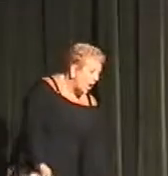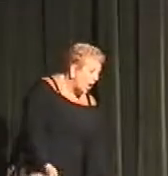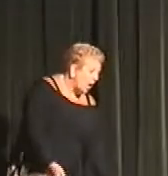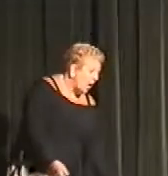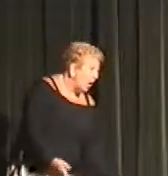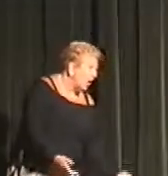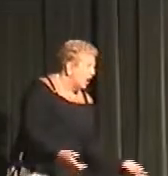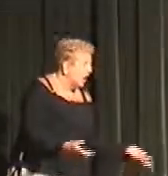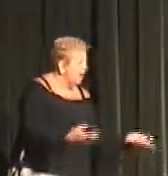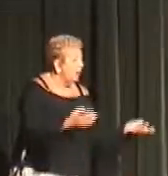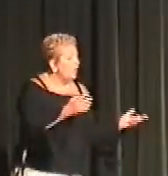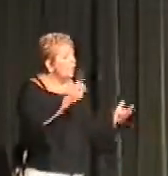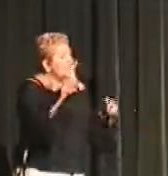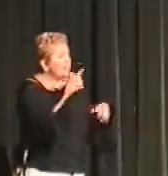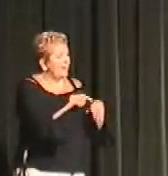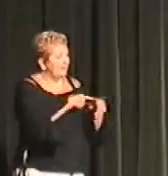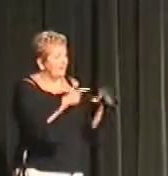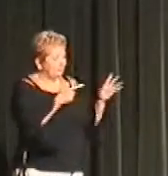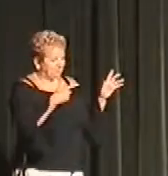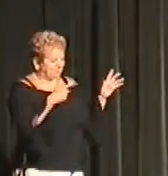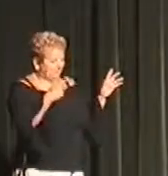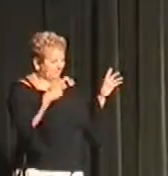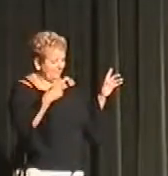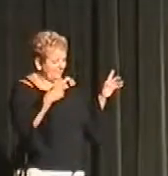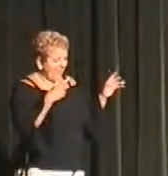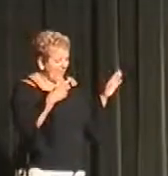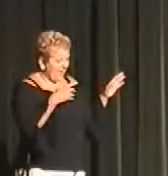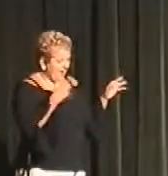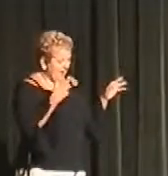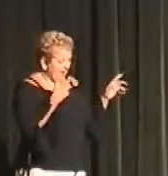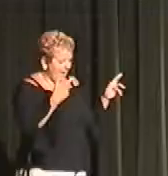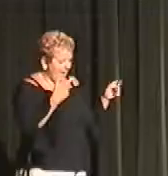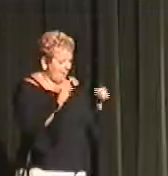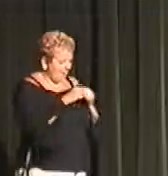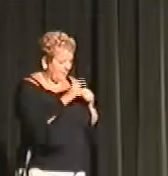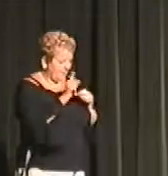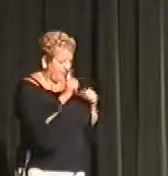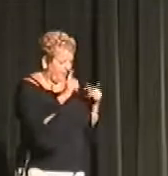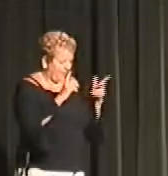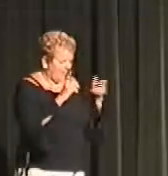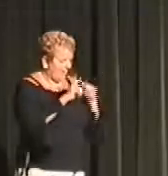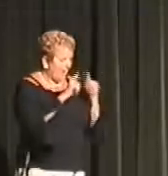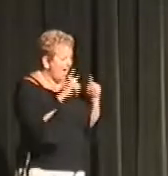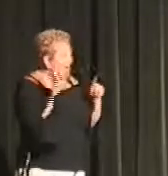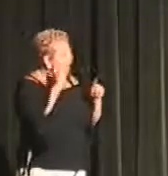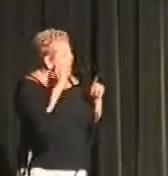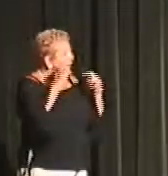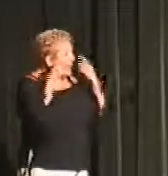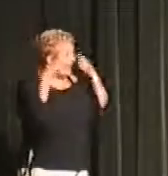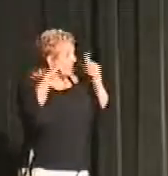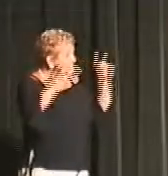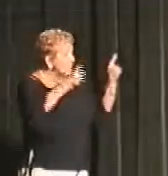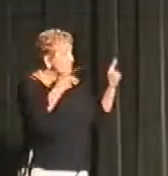I heard this announcement, you know, somebody was telling me about this, and I don't remember where it was, you know, but they were telling me, they go, you know, there's this treatment